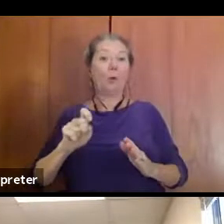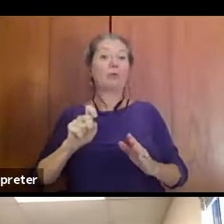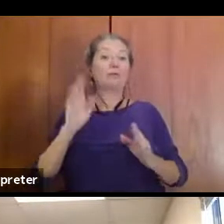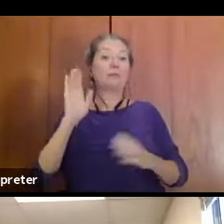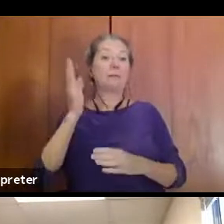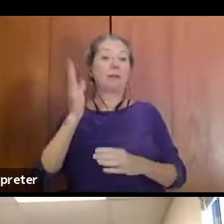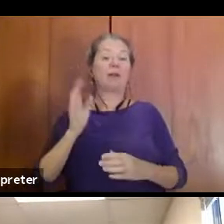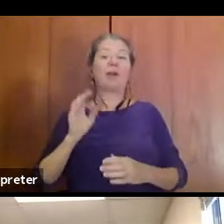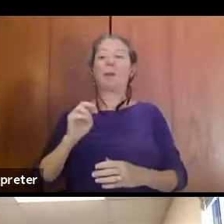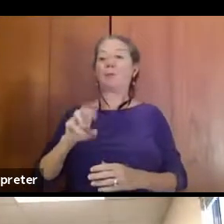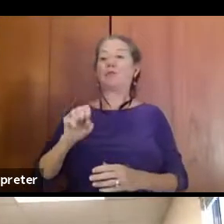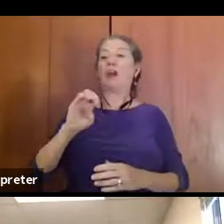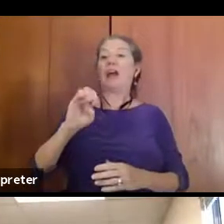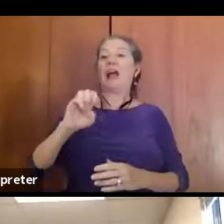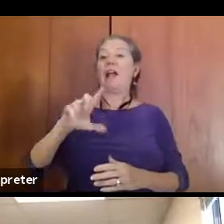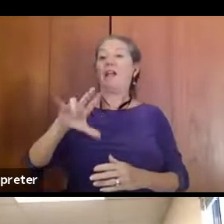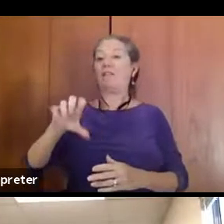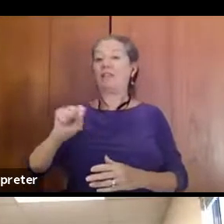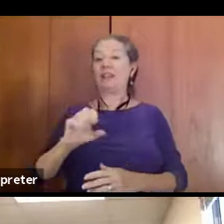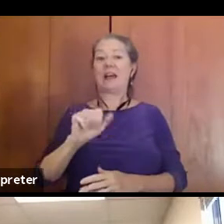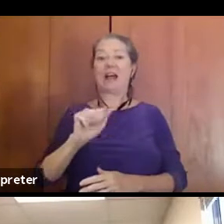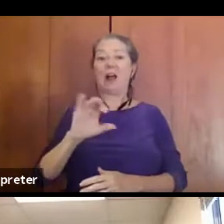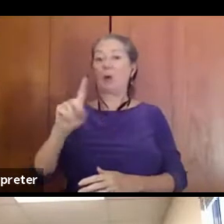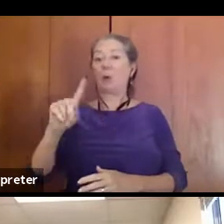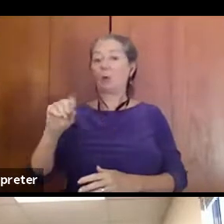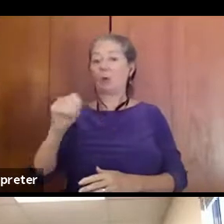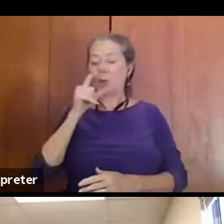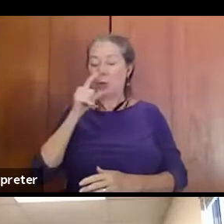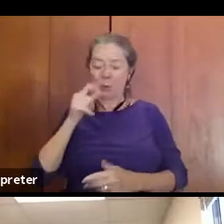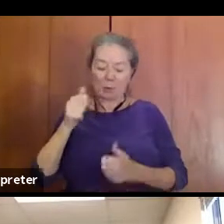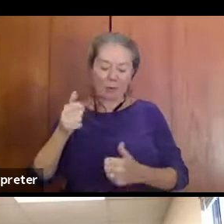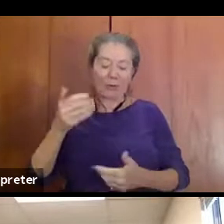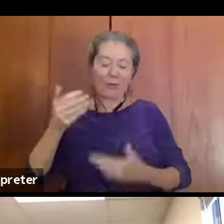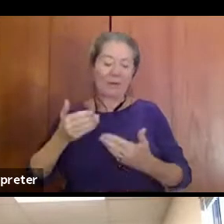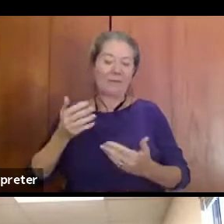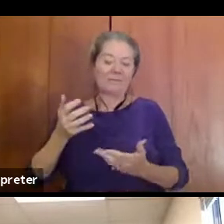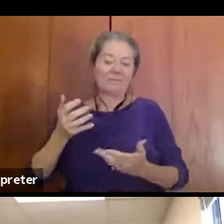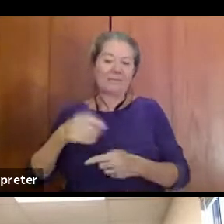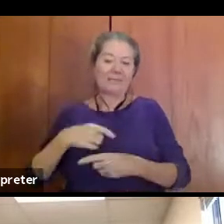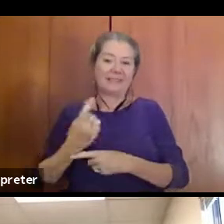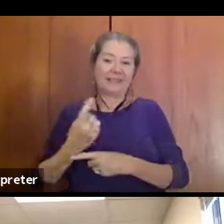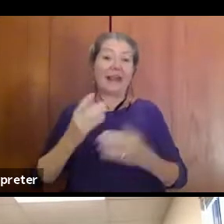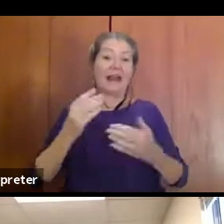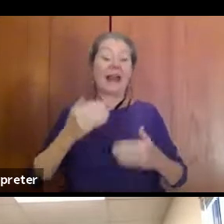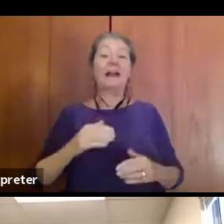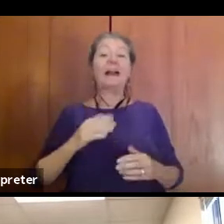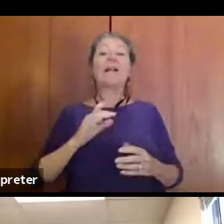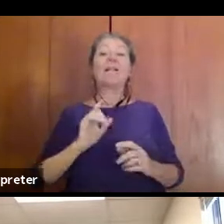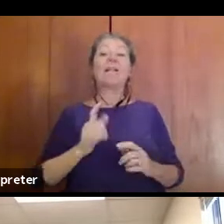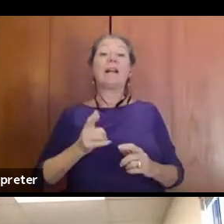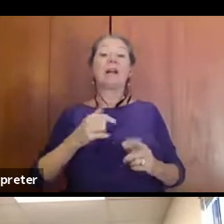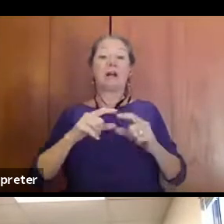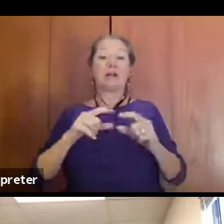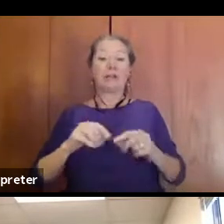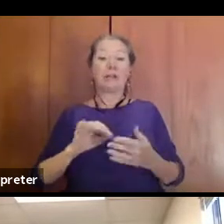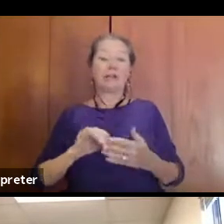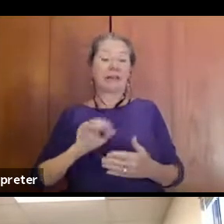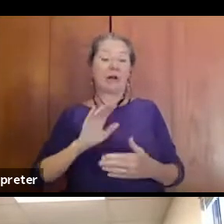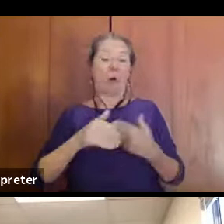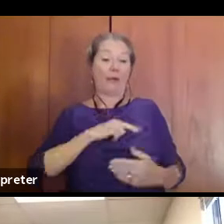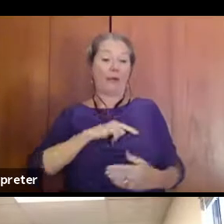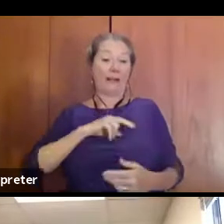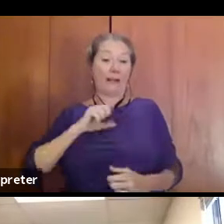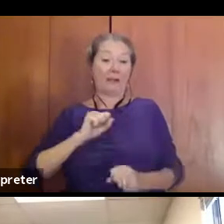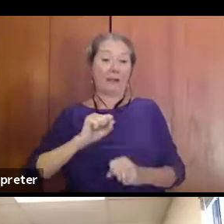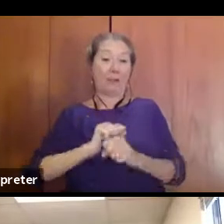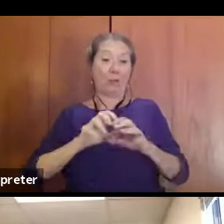our invitation today. At the conclusion of this event, we will share the Loteria card submitted by the Navsea workforce, which highlights the service,